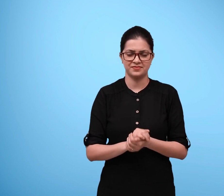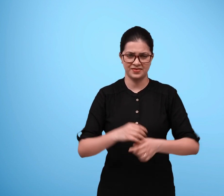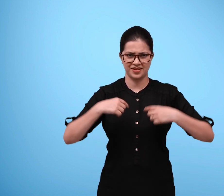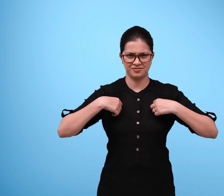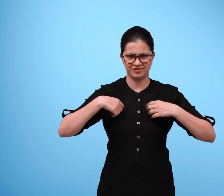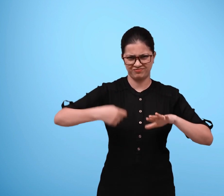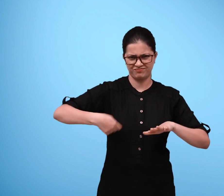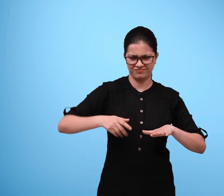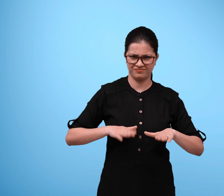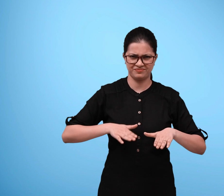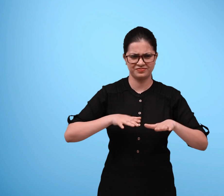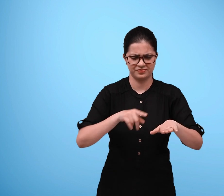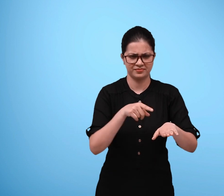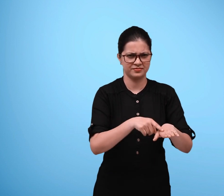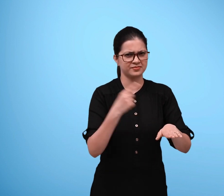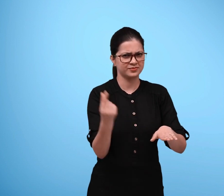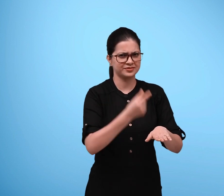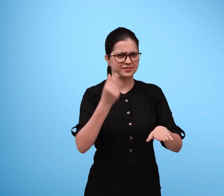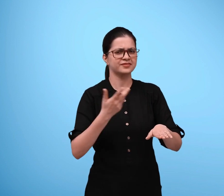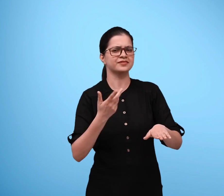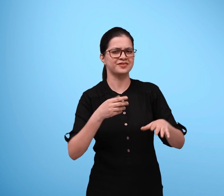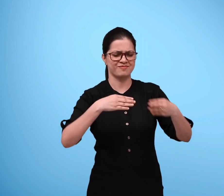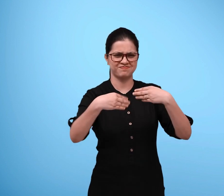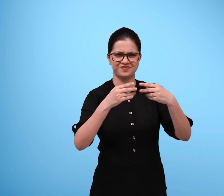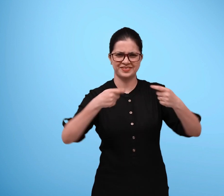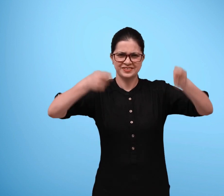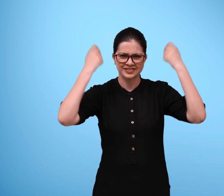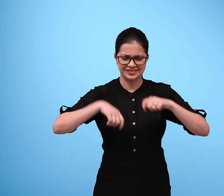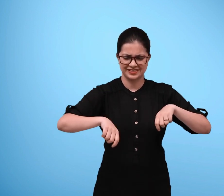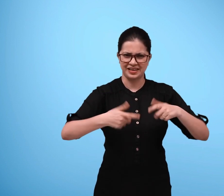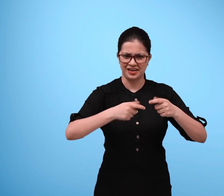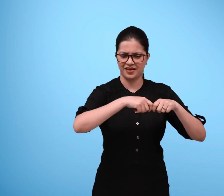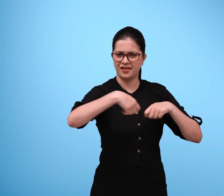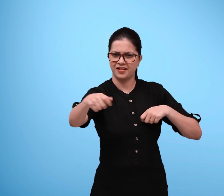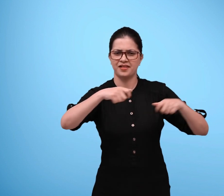A tailor uses a tape, whereas a cloth merchant uses a meter rod.